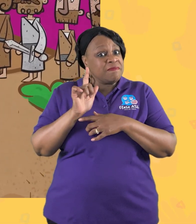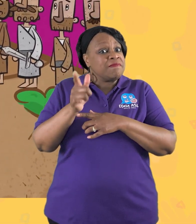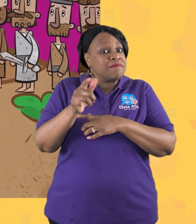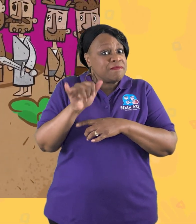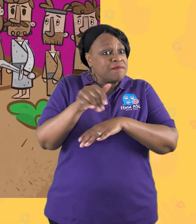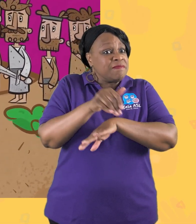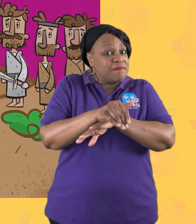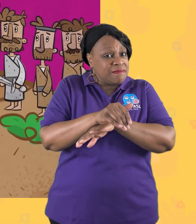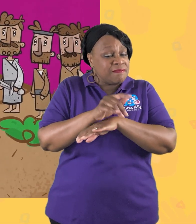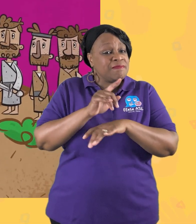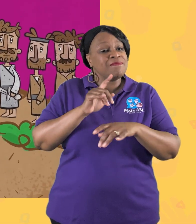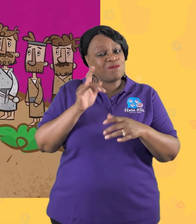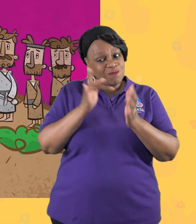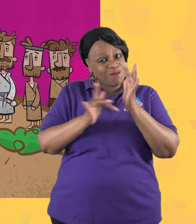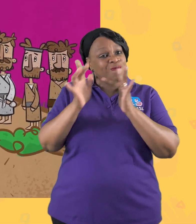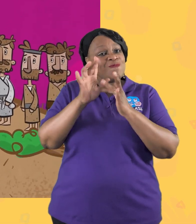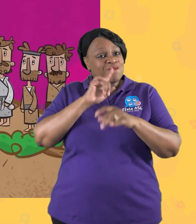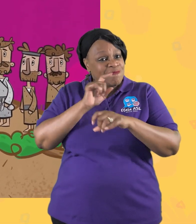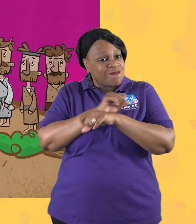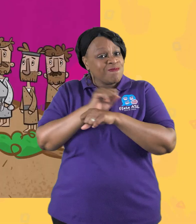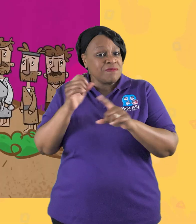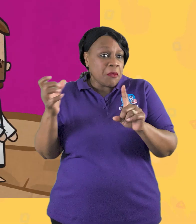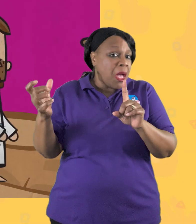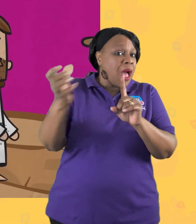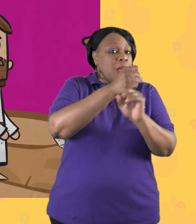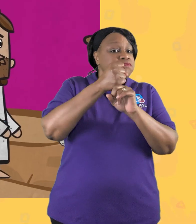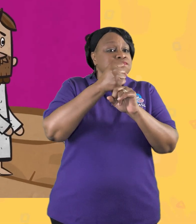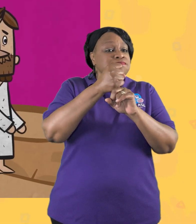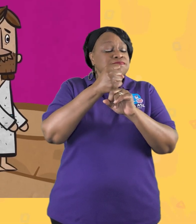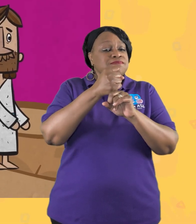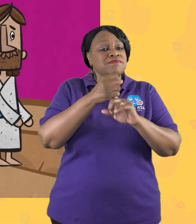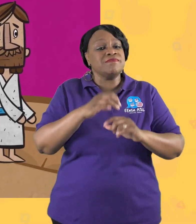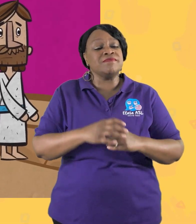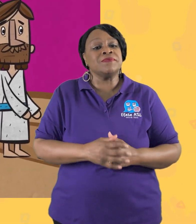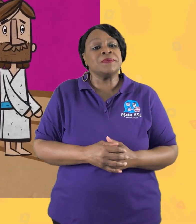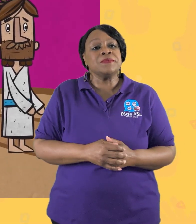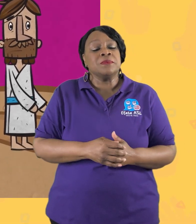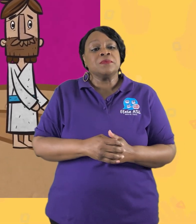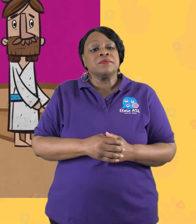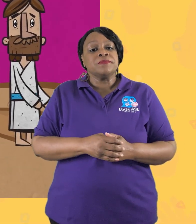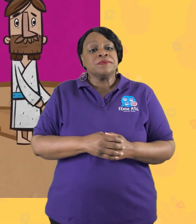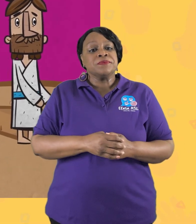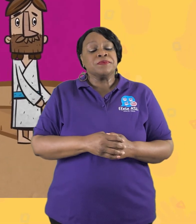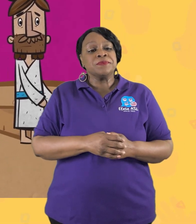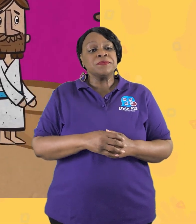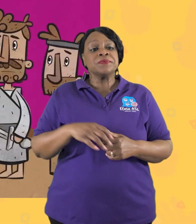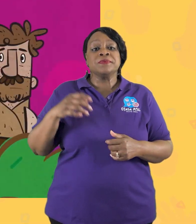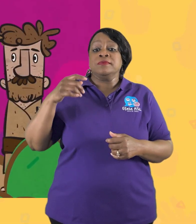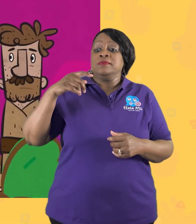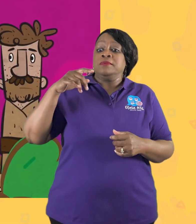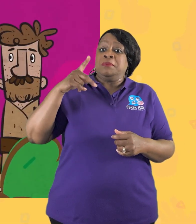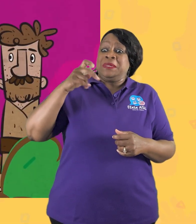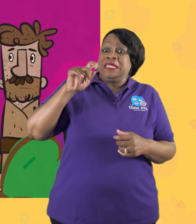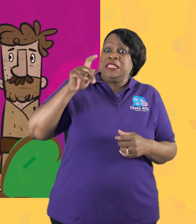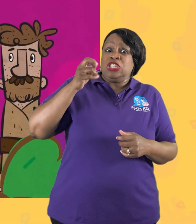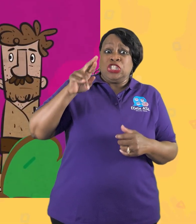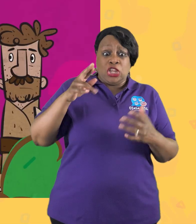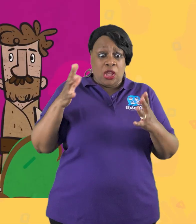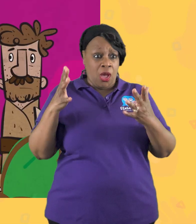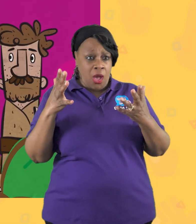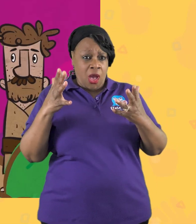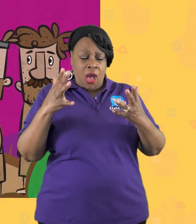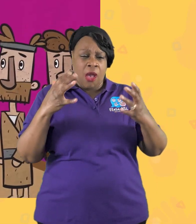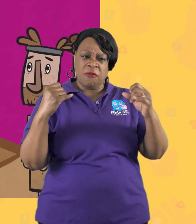Later on that night, Jesus was arrested by men sent by the religious teachers and priests. Peter tried to fight